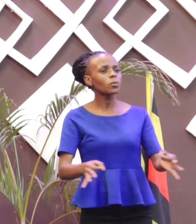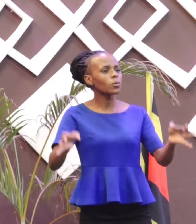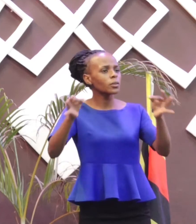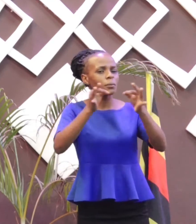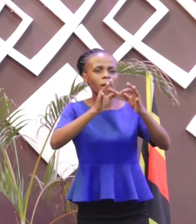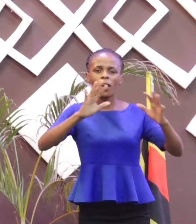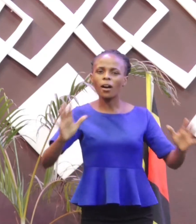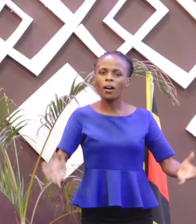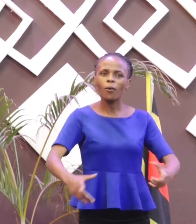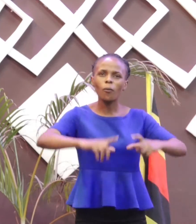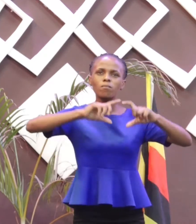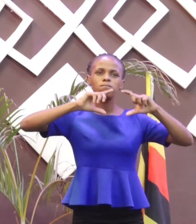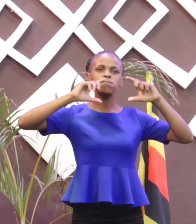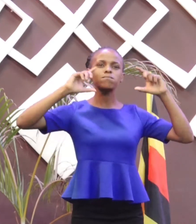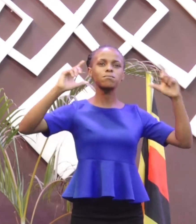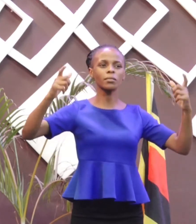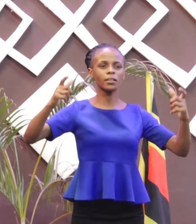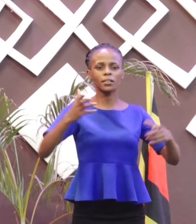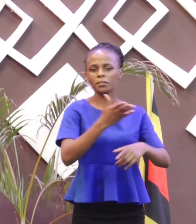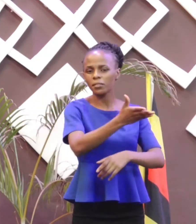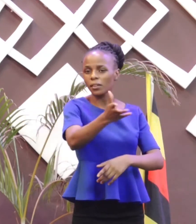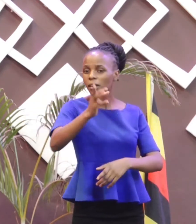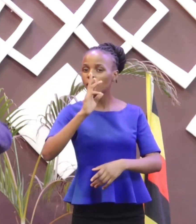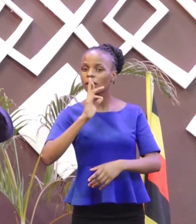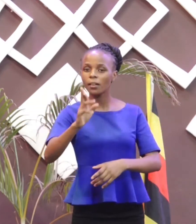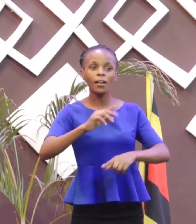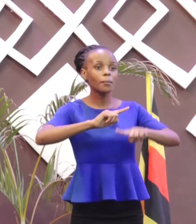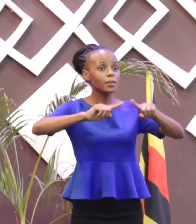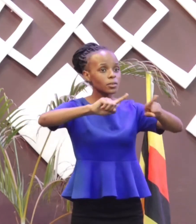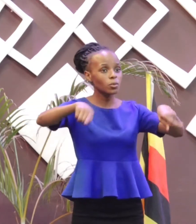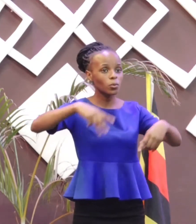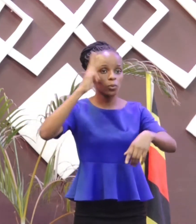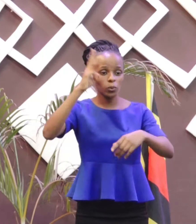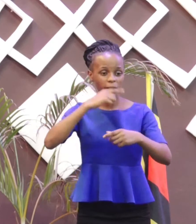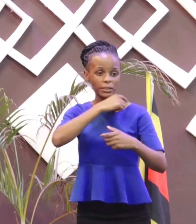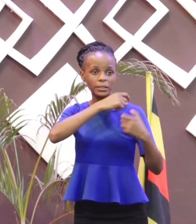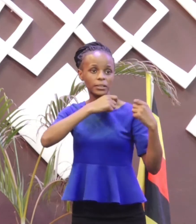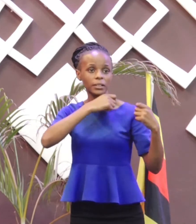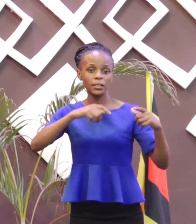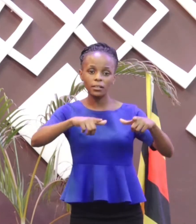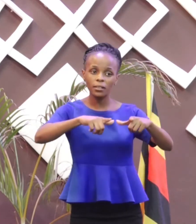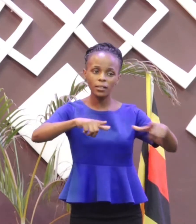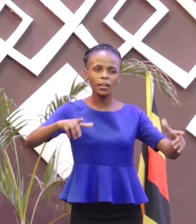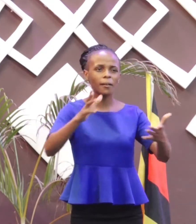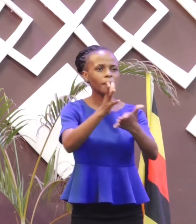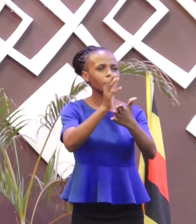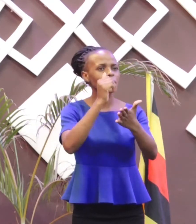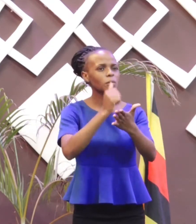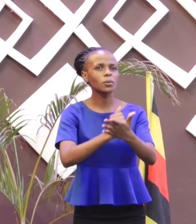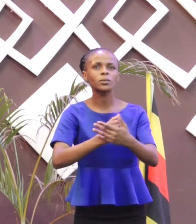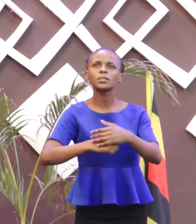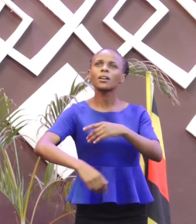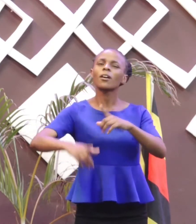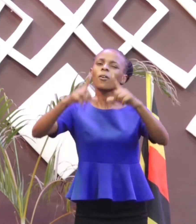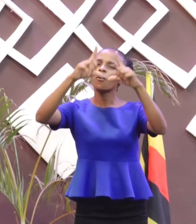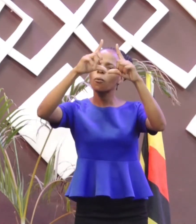big they are. Si kikulu banene kwenkana ki. But we will inherit it because it came out of the mouth of